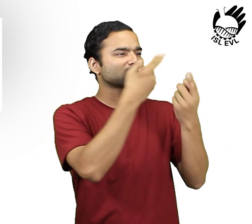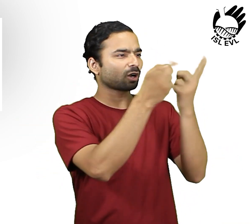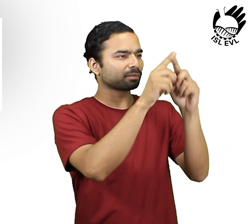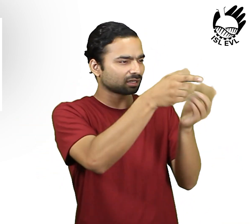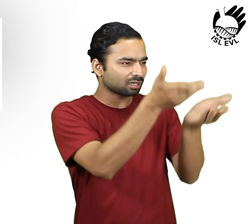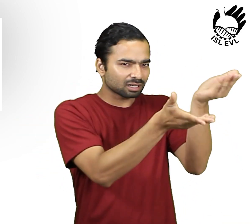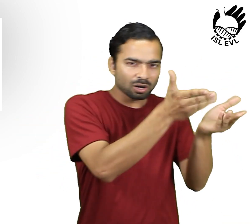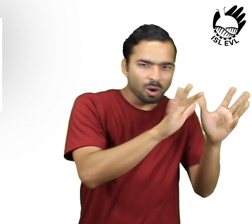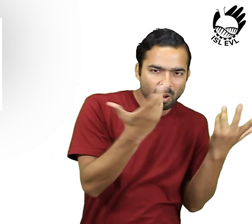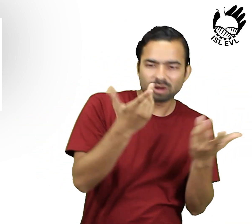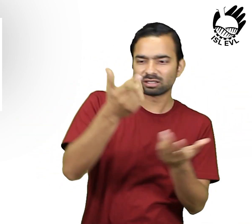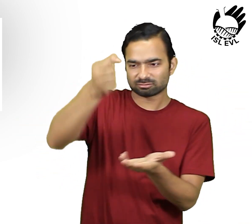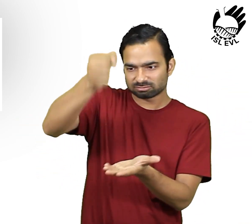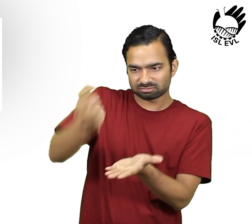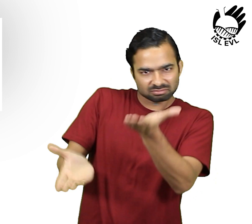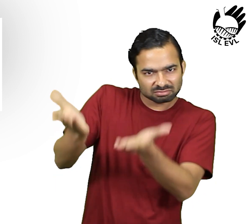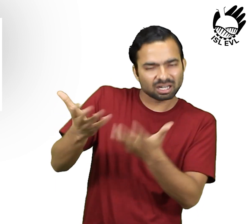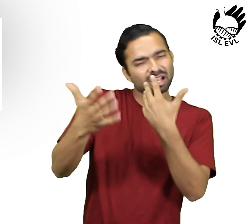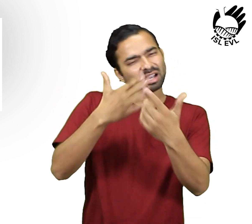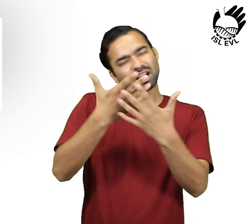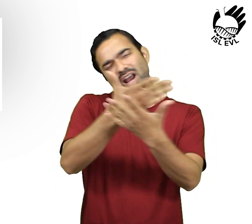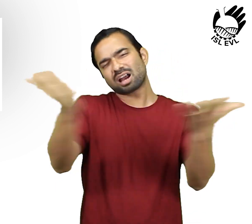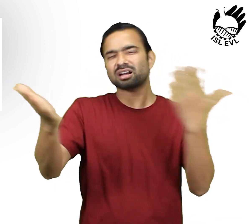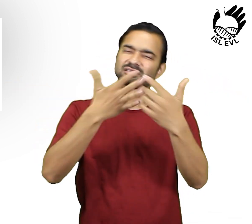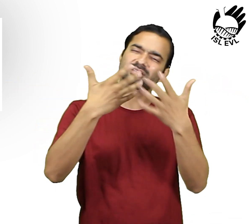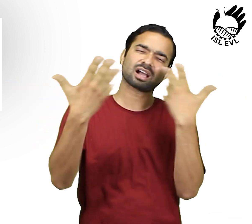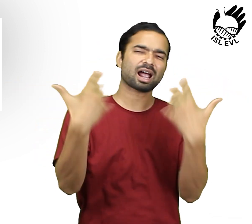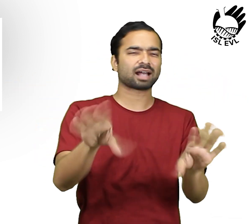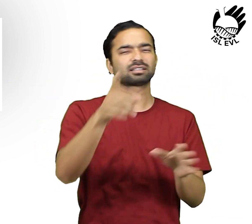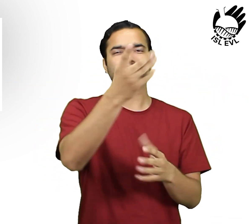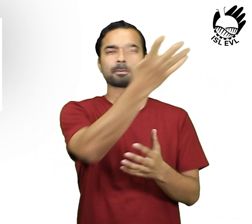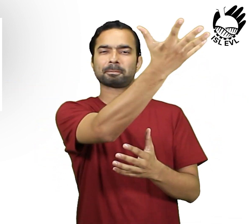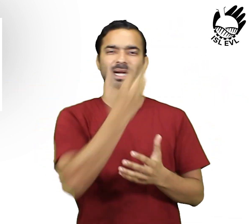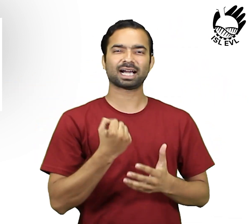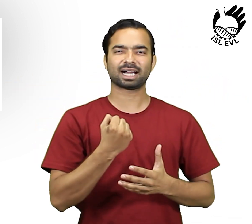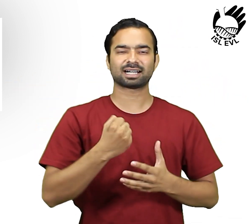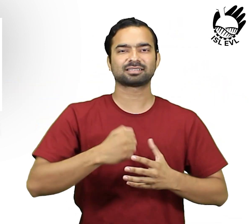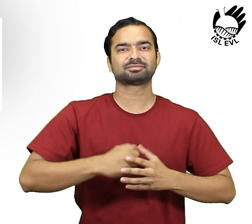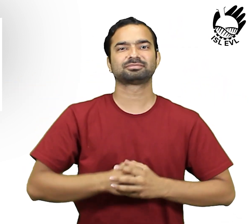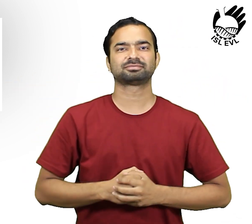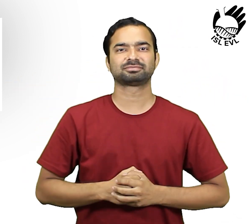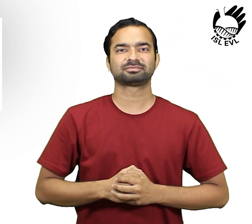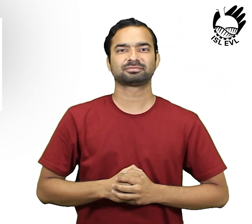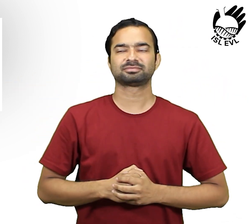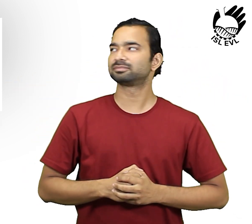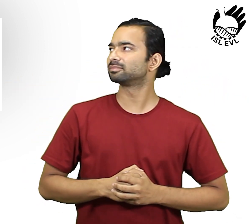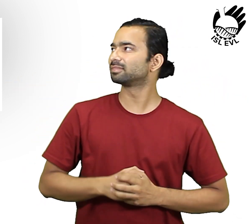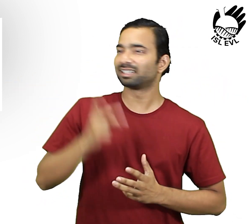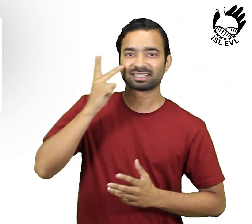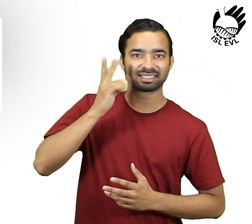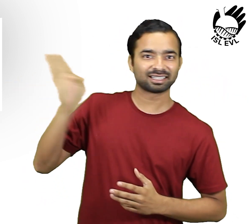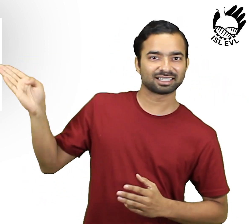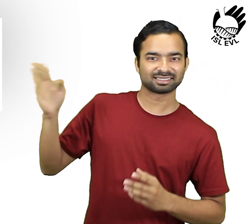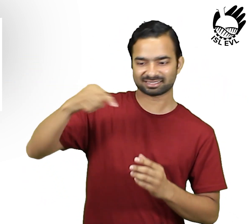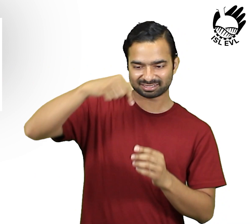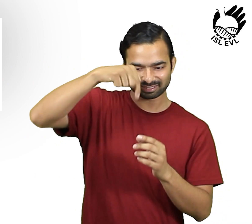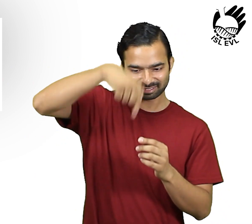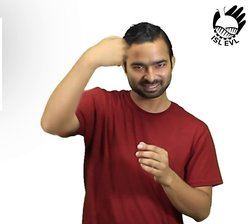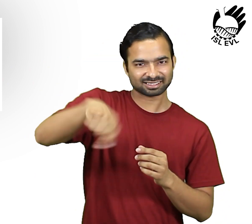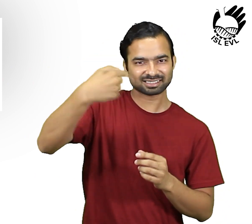The 5 samples, for example, table salt, sugar, alum, potassium nitrate,